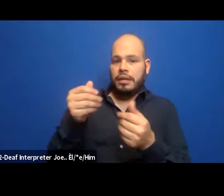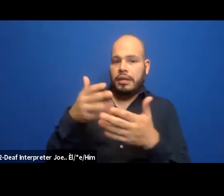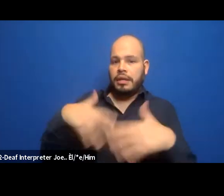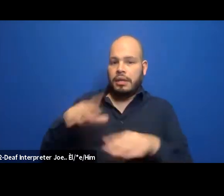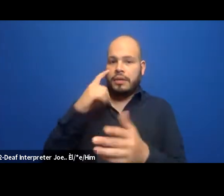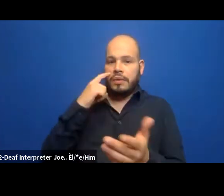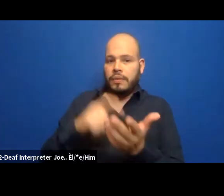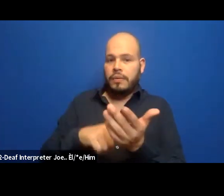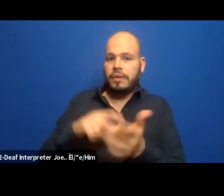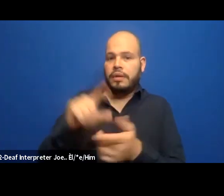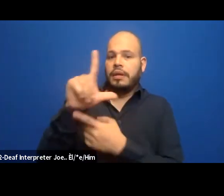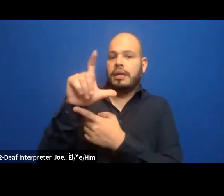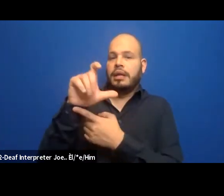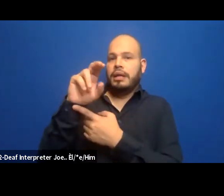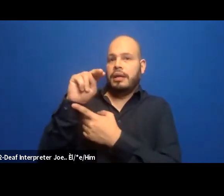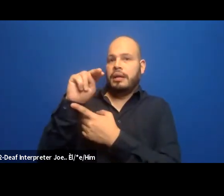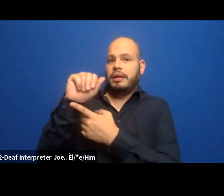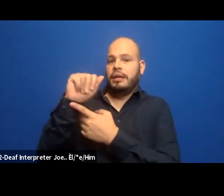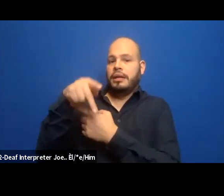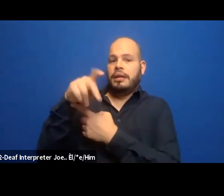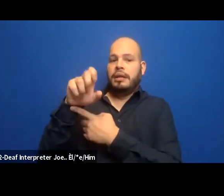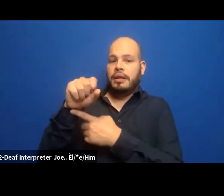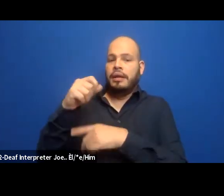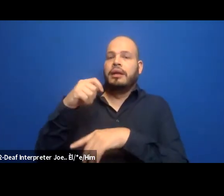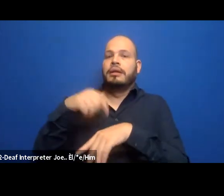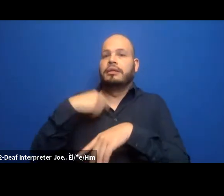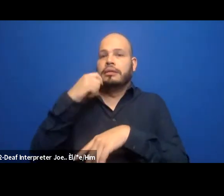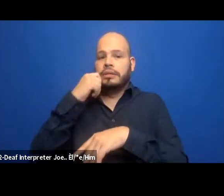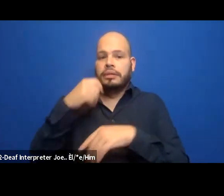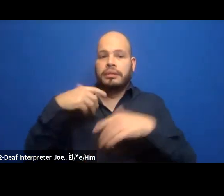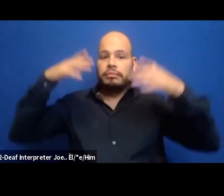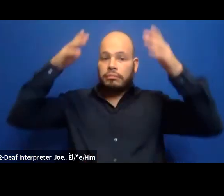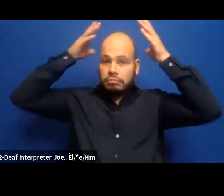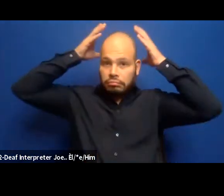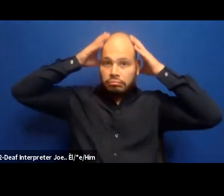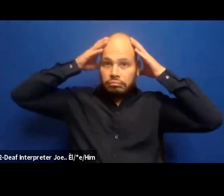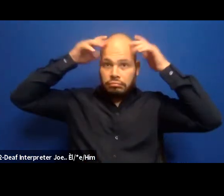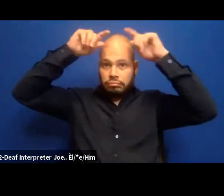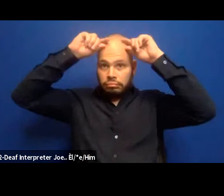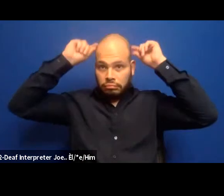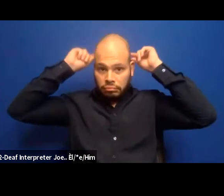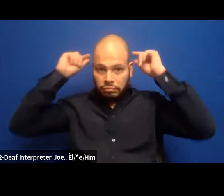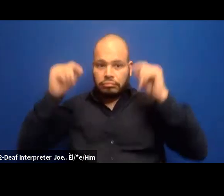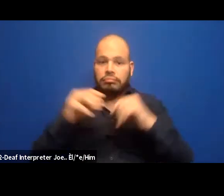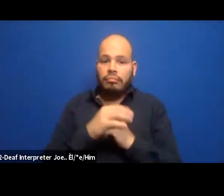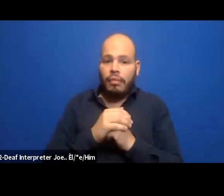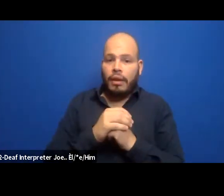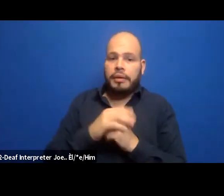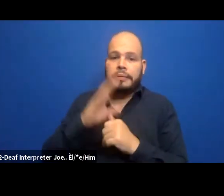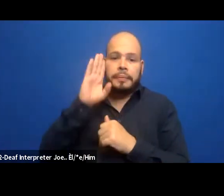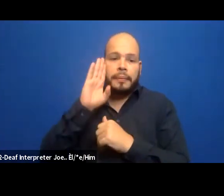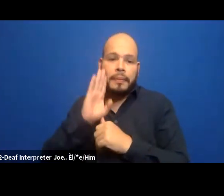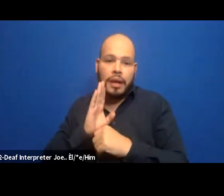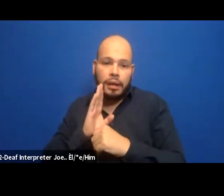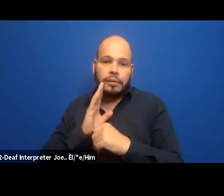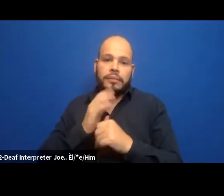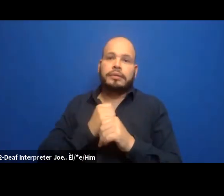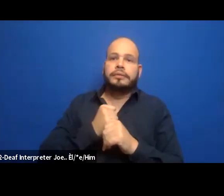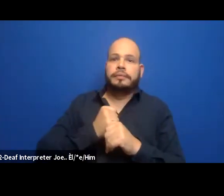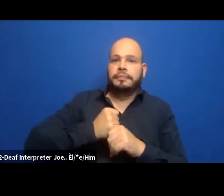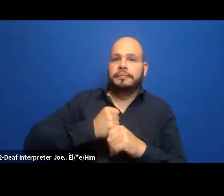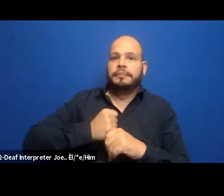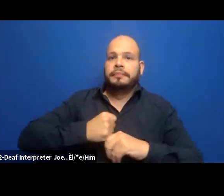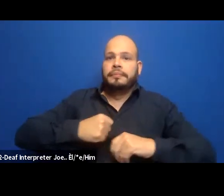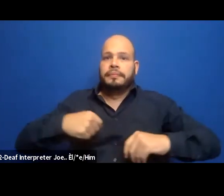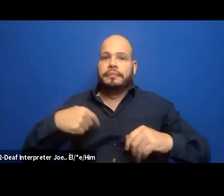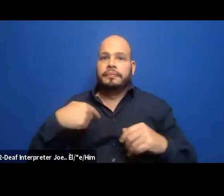I'm wearing a gray designer do-rag and a gray zipper sweater that says HOLLA, how our lives